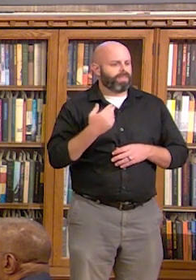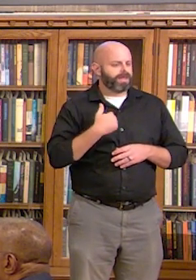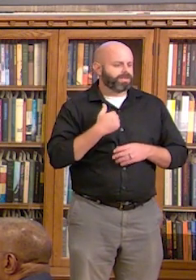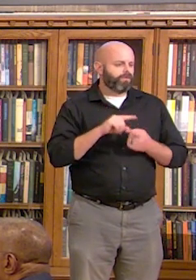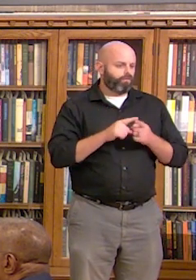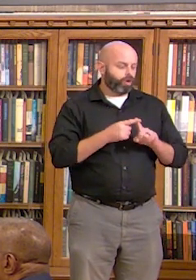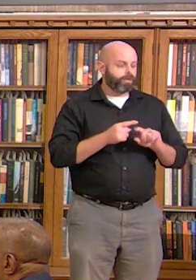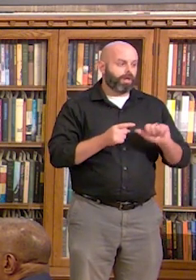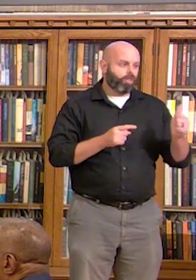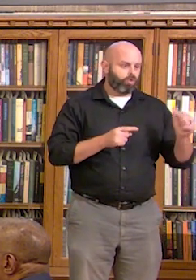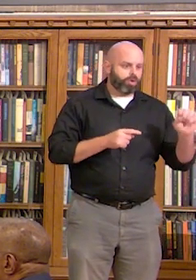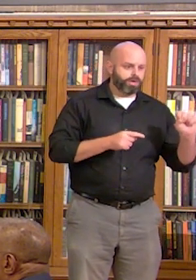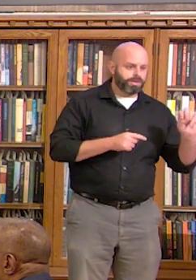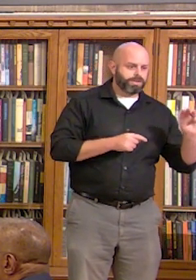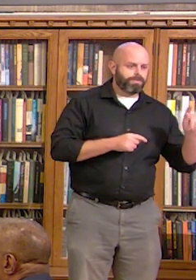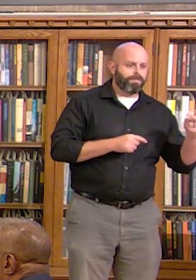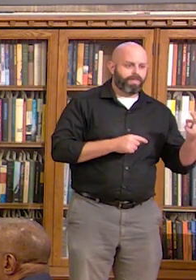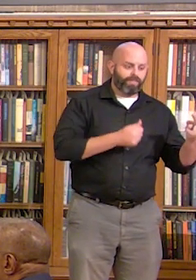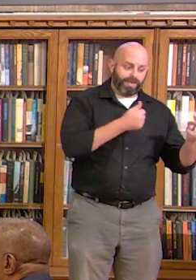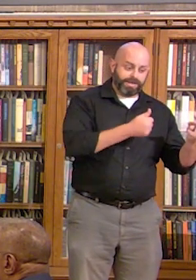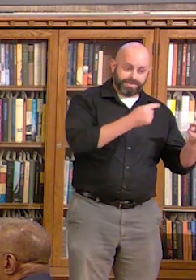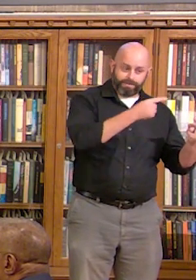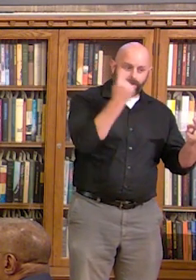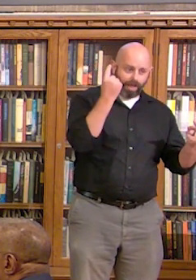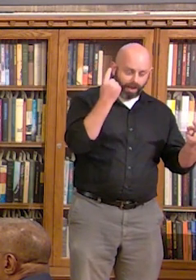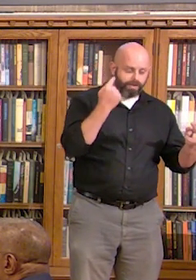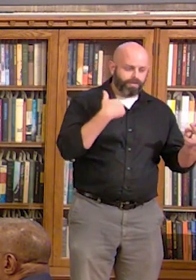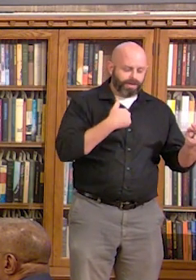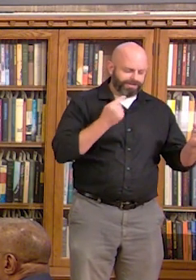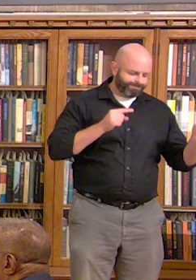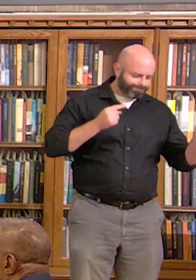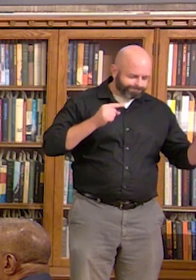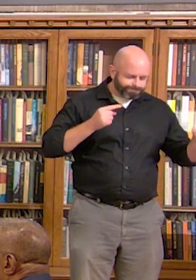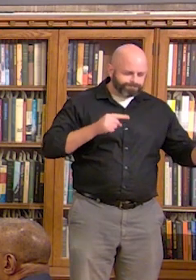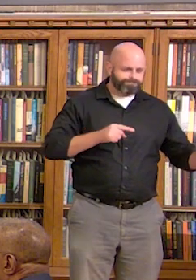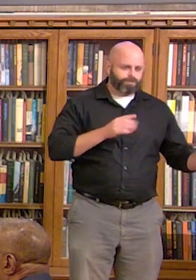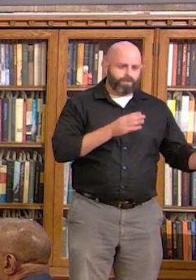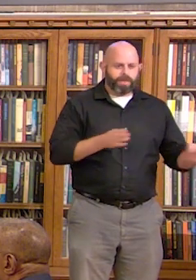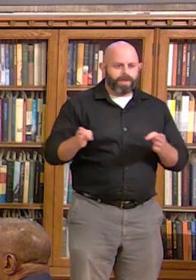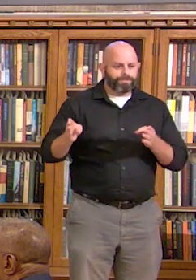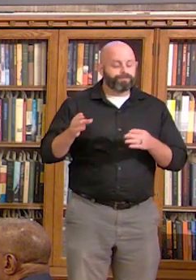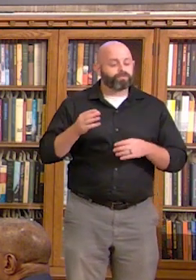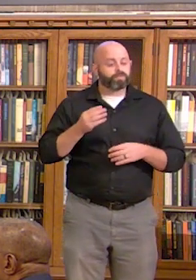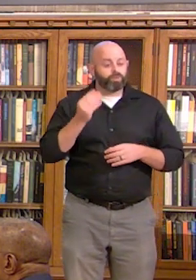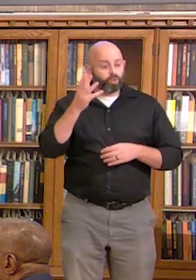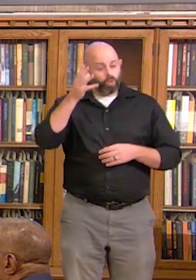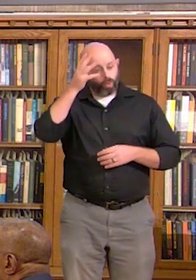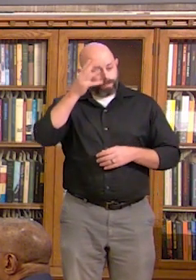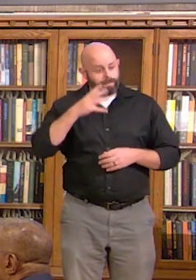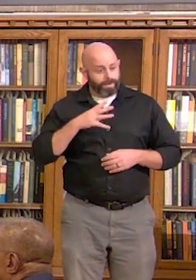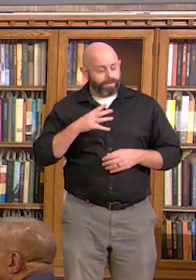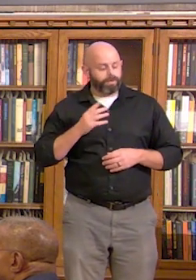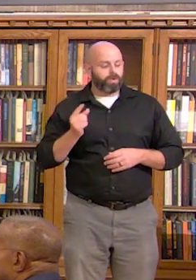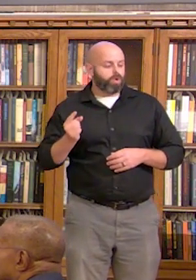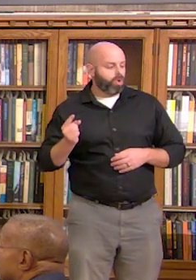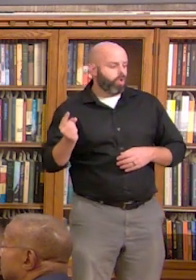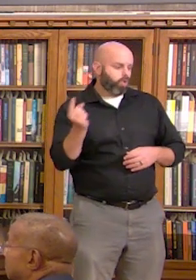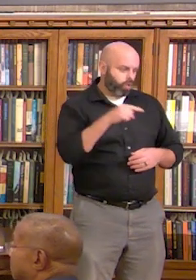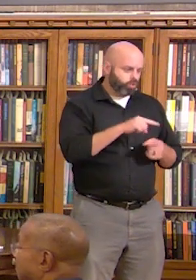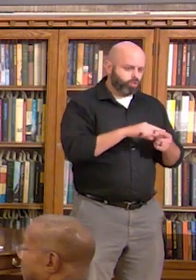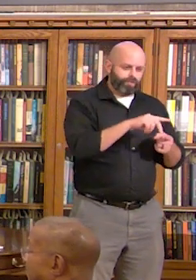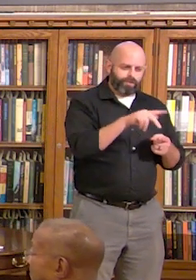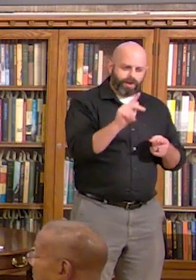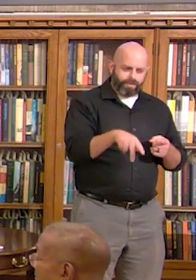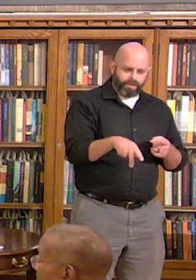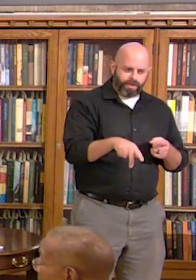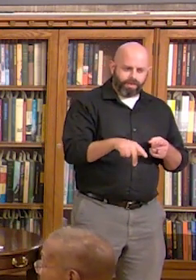Smith who's black and they work out a plan the white man goes to Philadelphia he's like